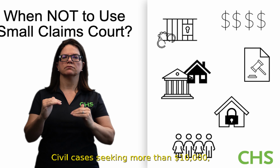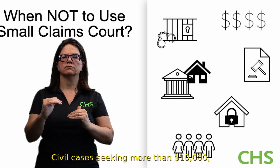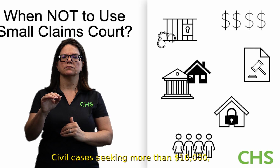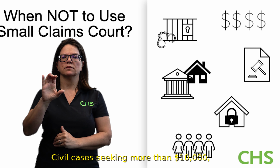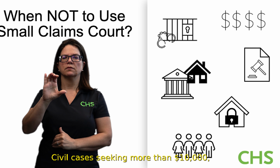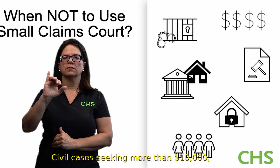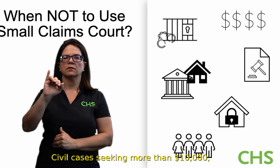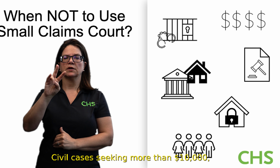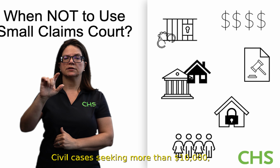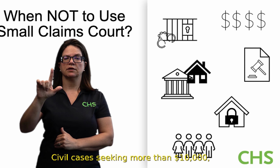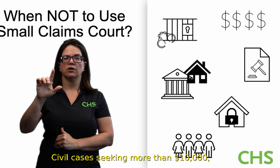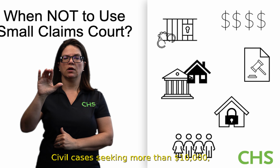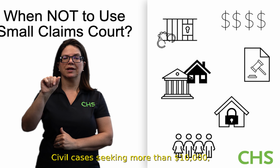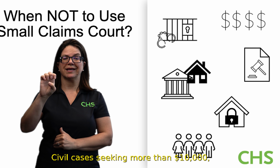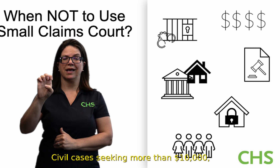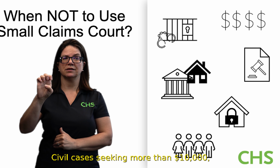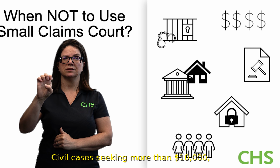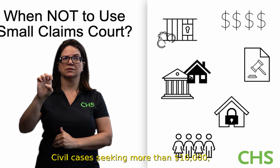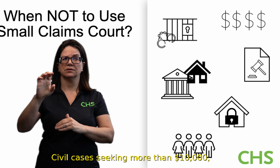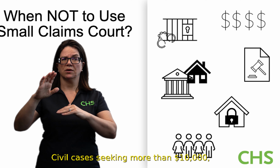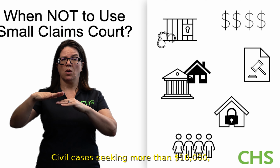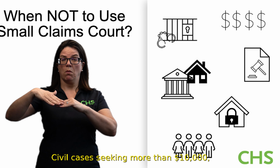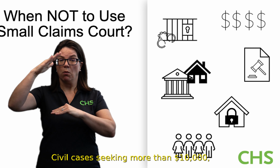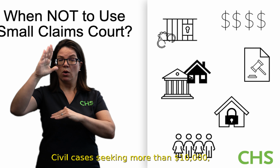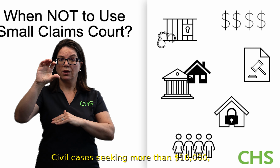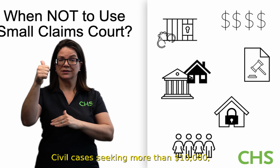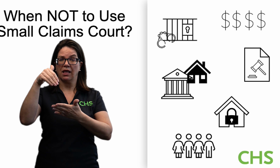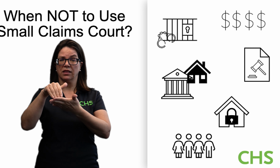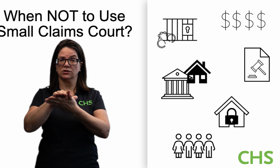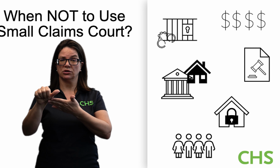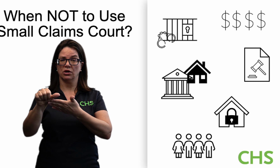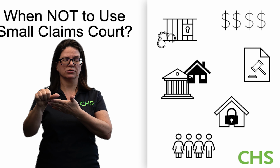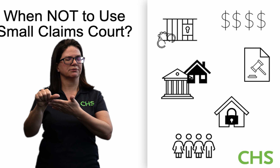civil cases seeking more than $10,000,